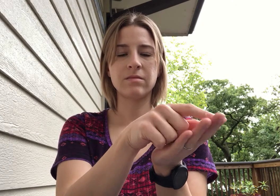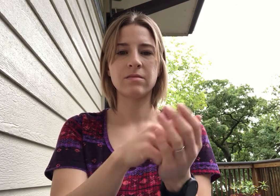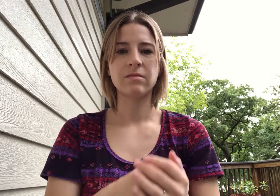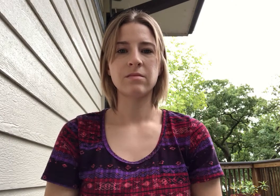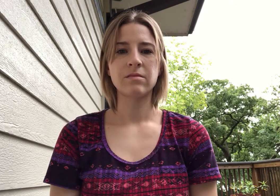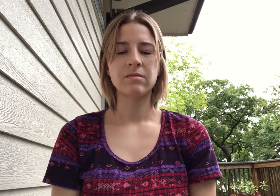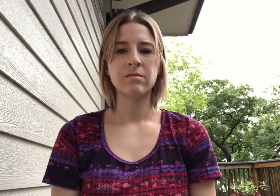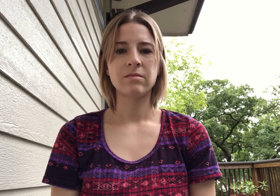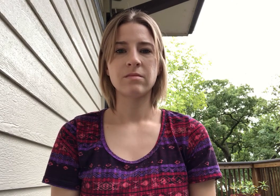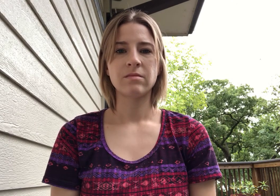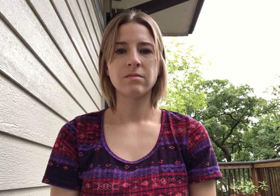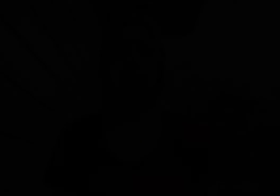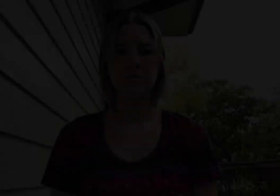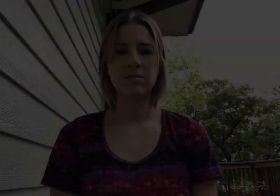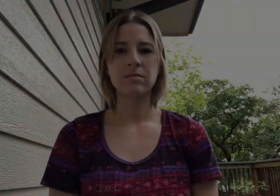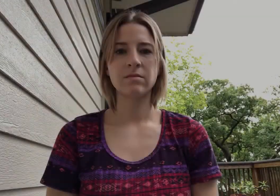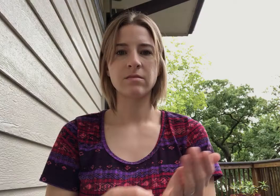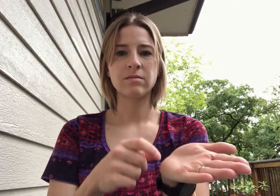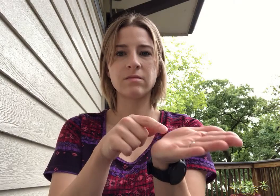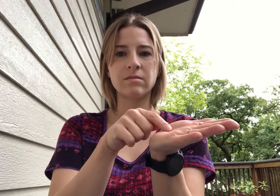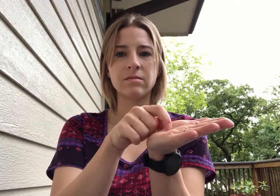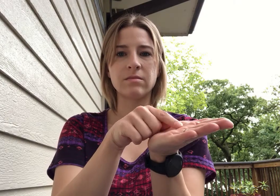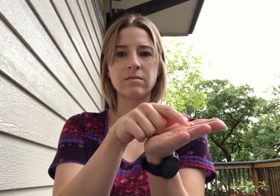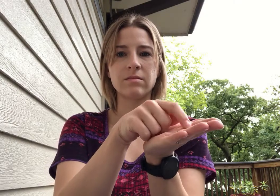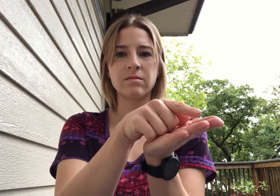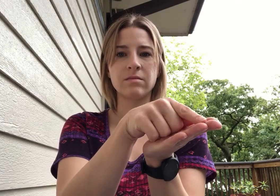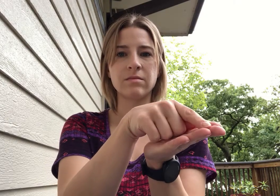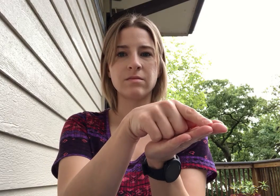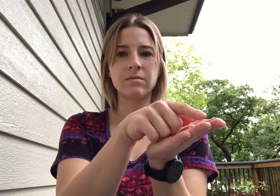hand's index finger inching across your palm.